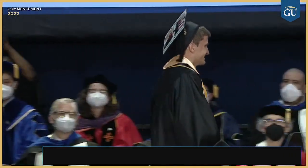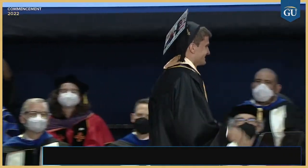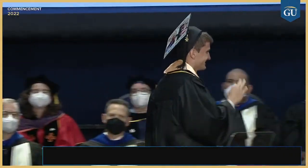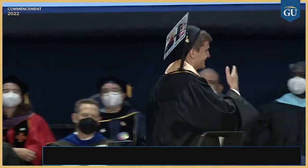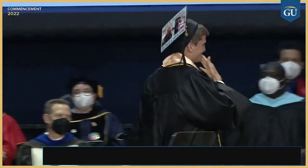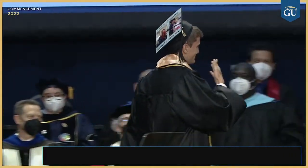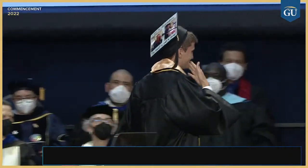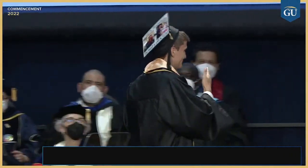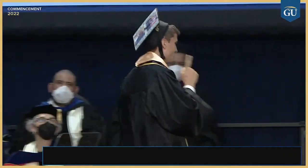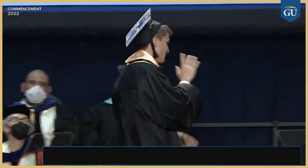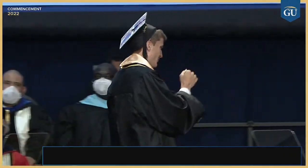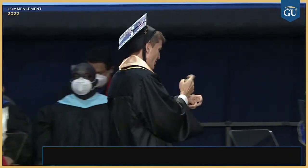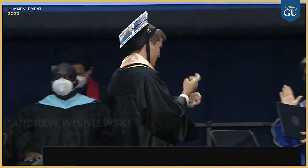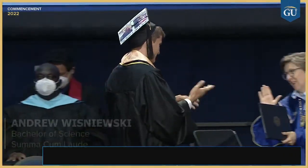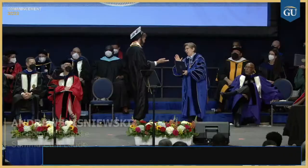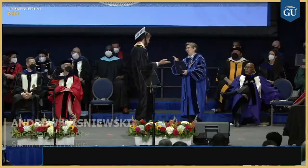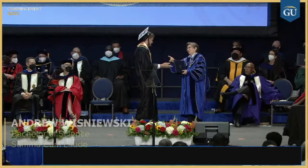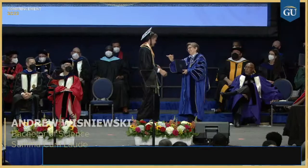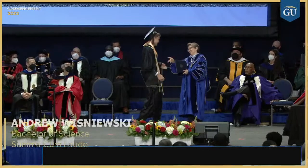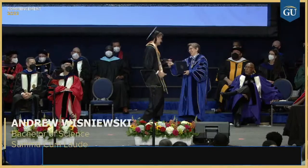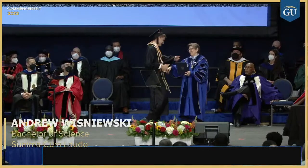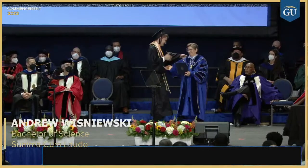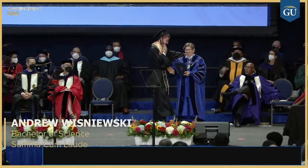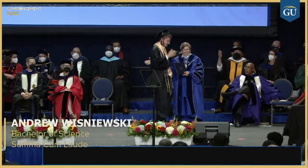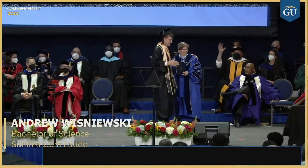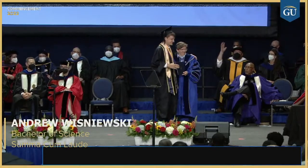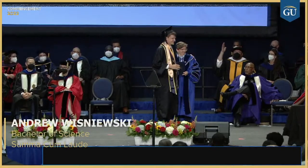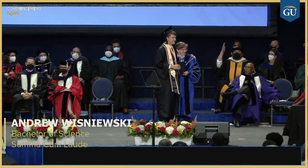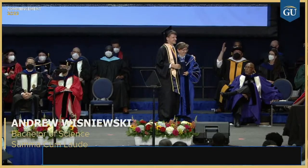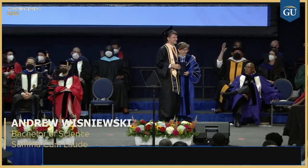Andrew Wisniewski, Bachelor of Science, Summa Cum Laude.